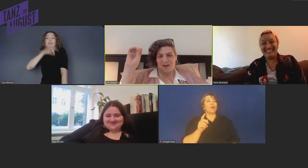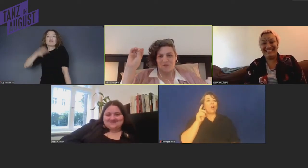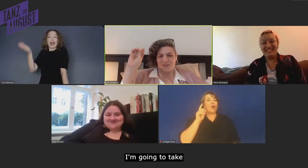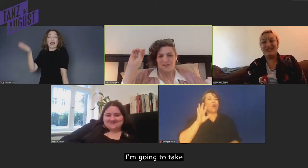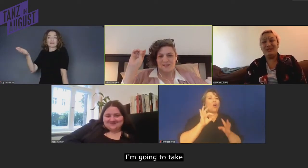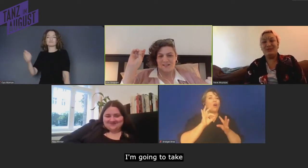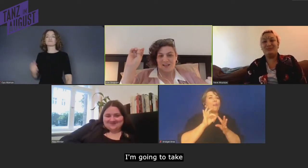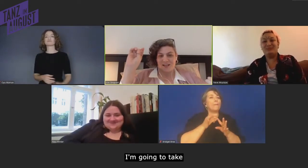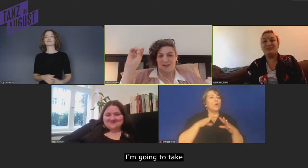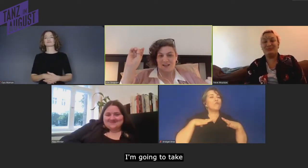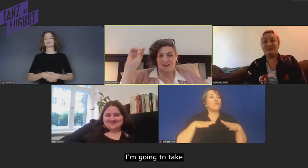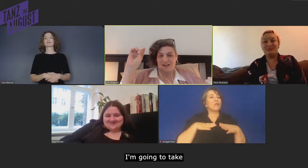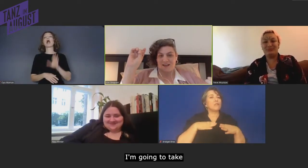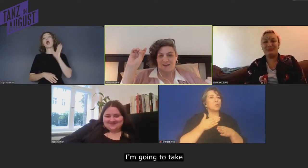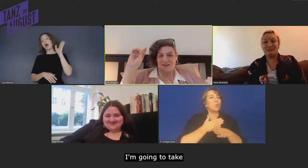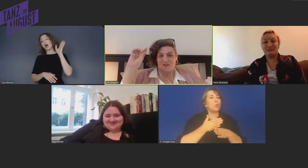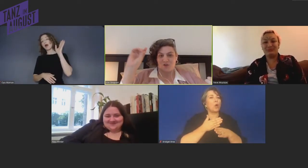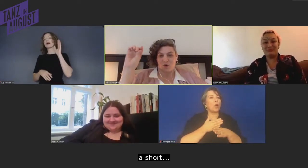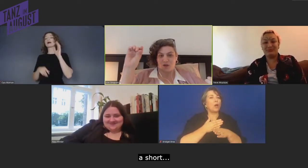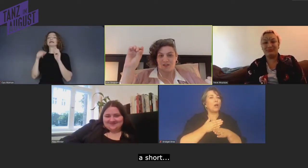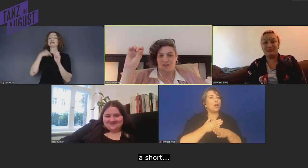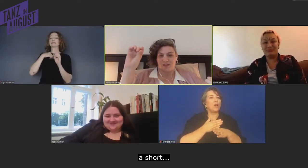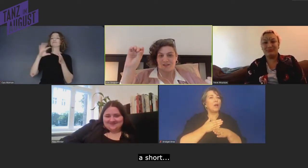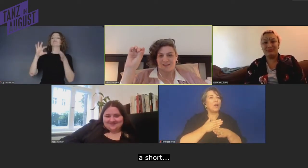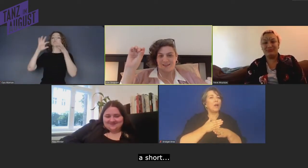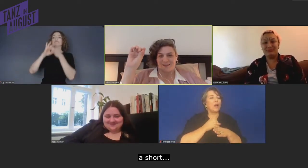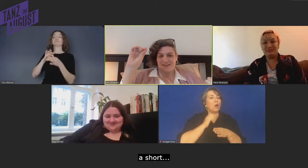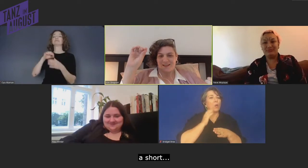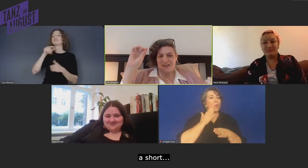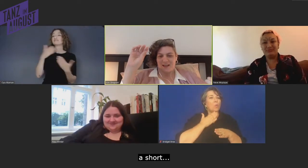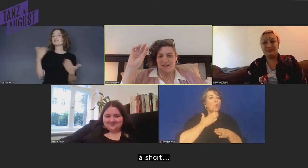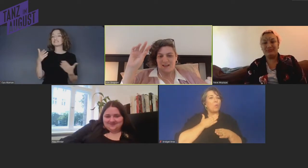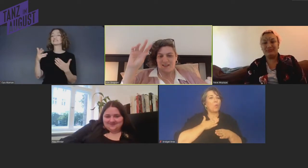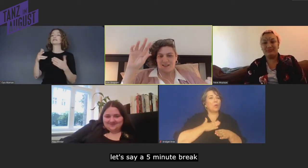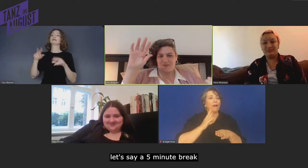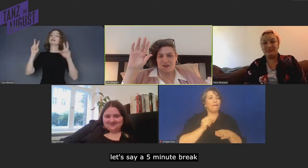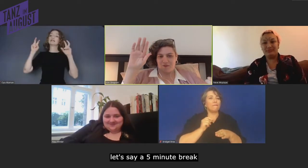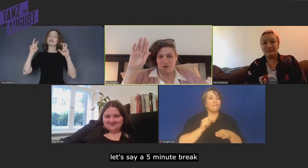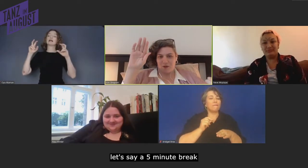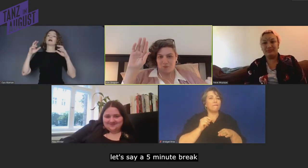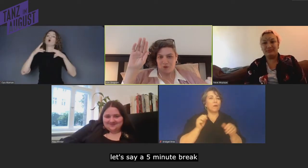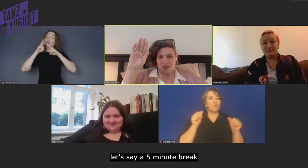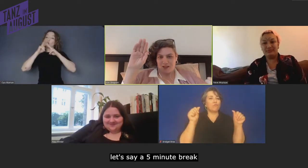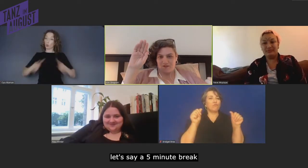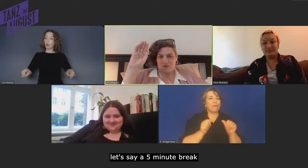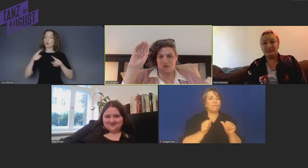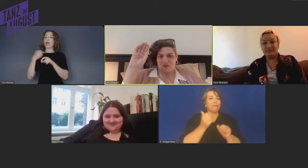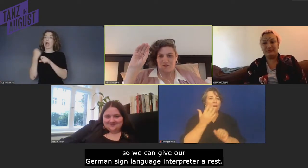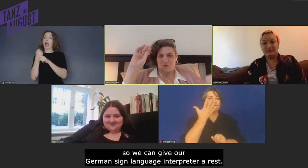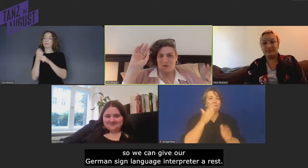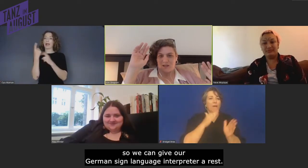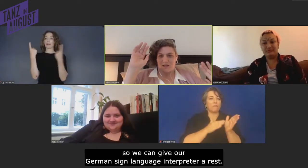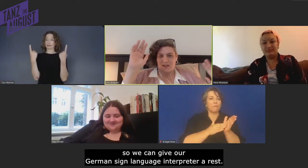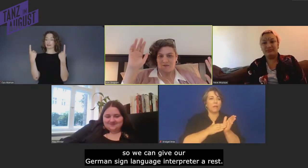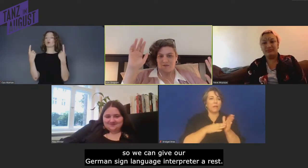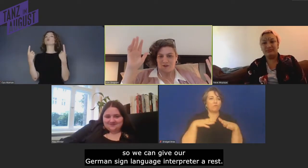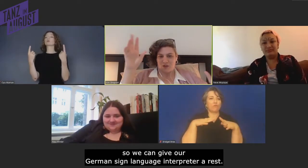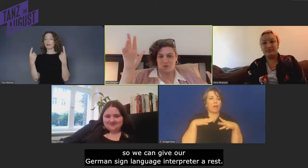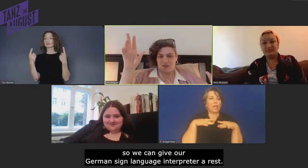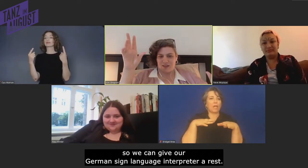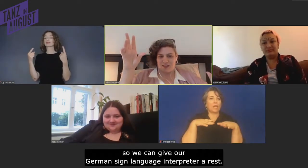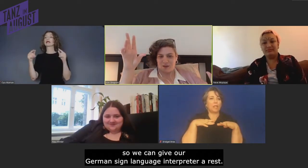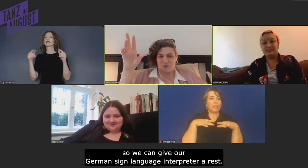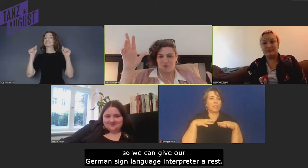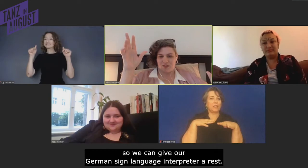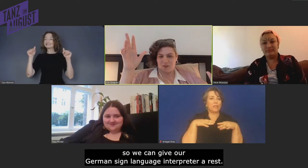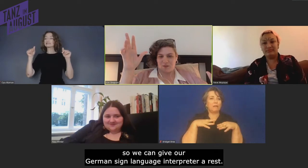I'm just gonna take a short, let's say 5-minute break, just so that we can give our German